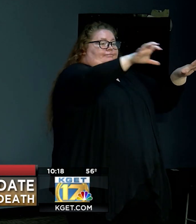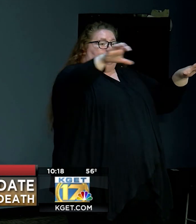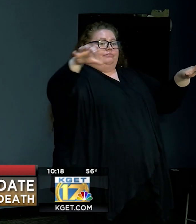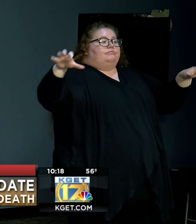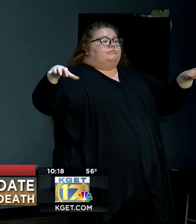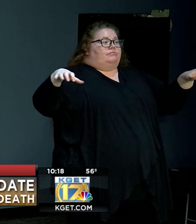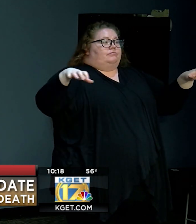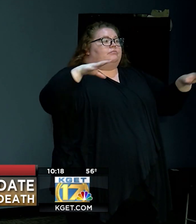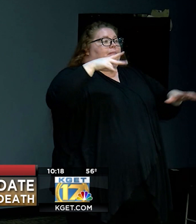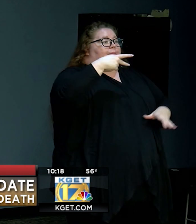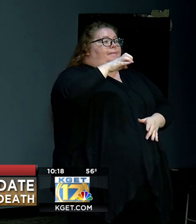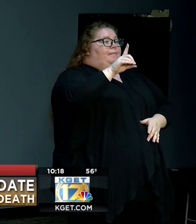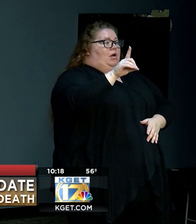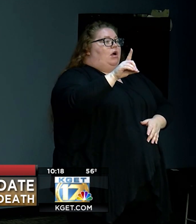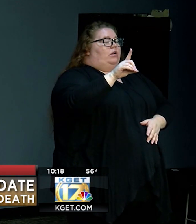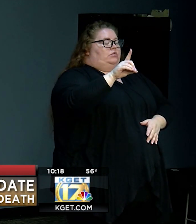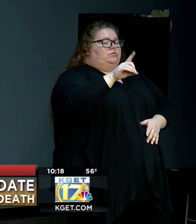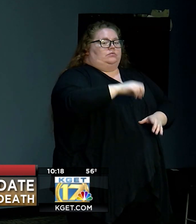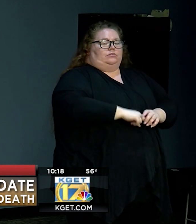allow for this to occur.